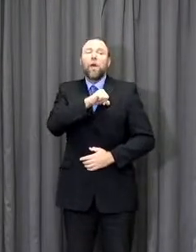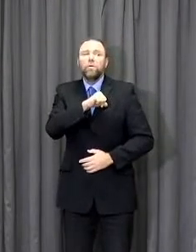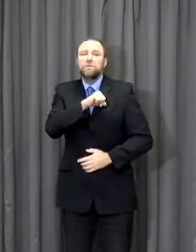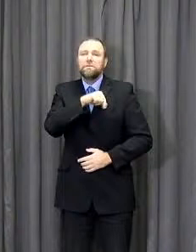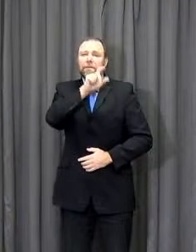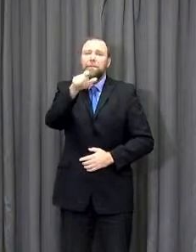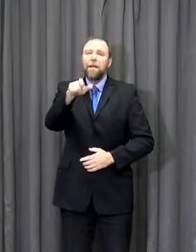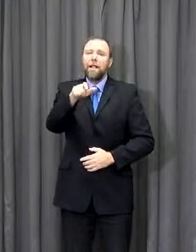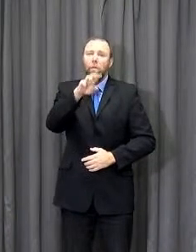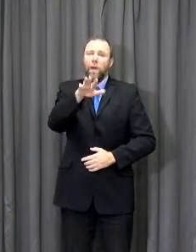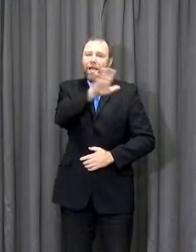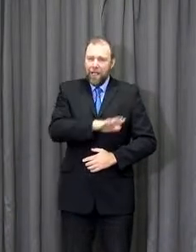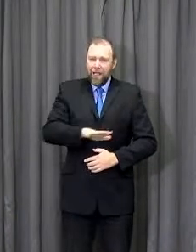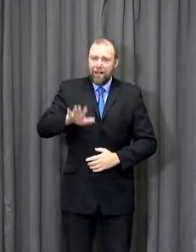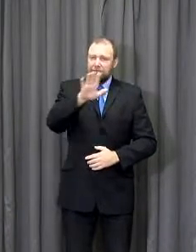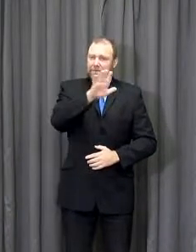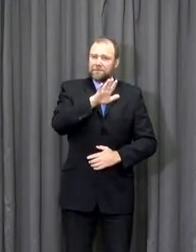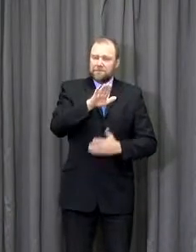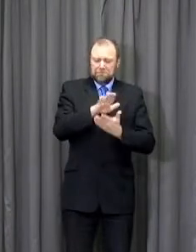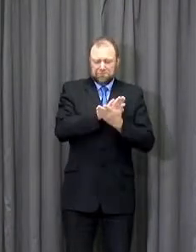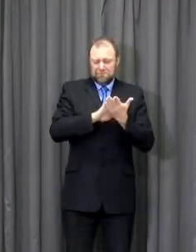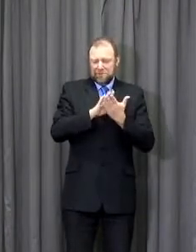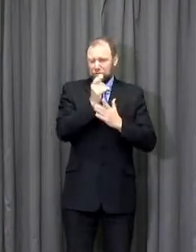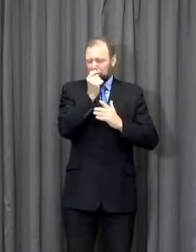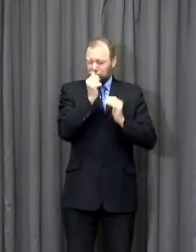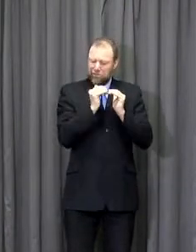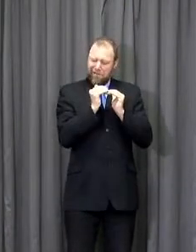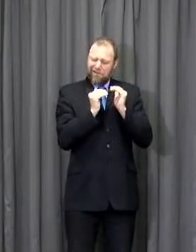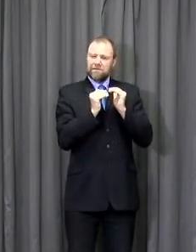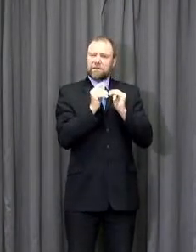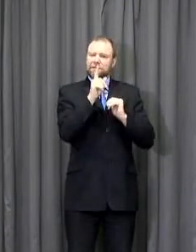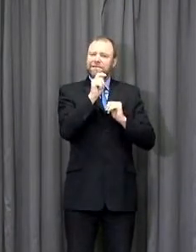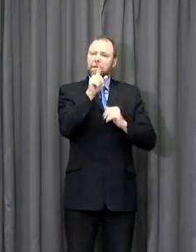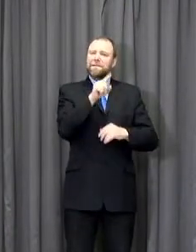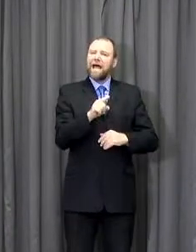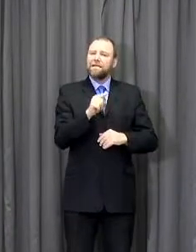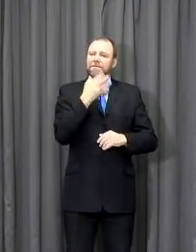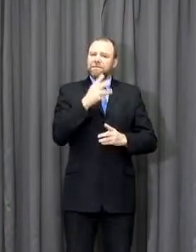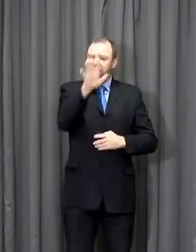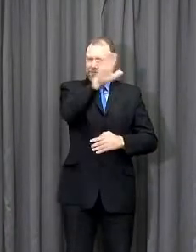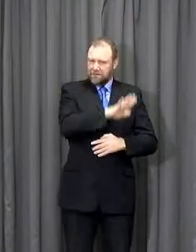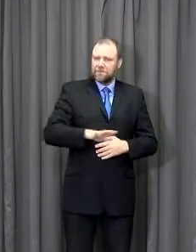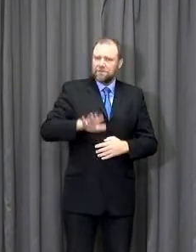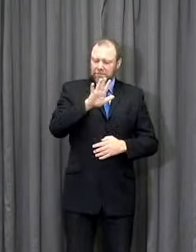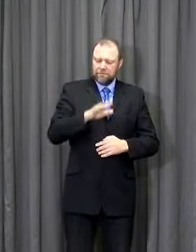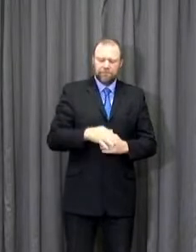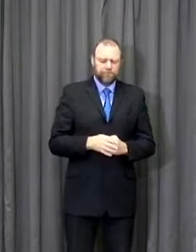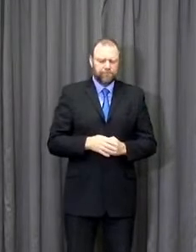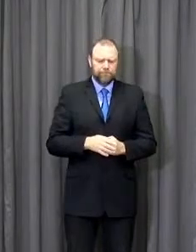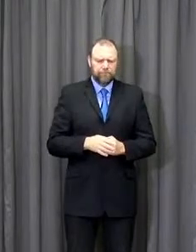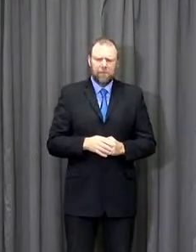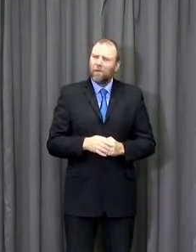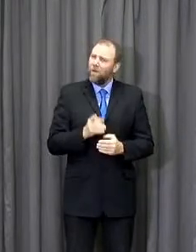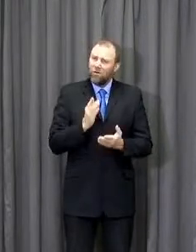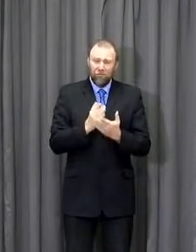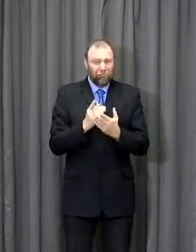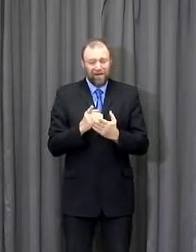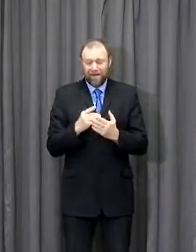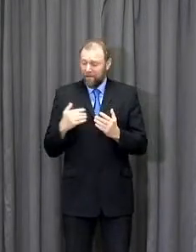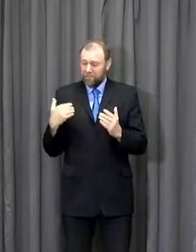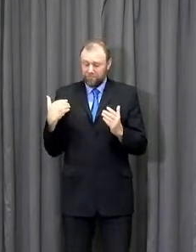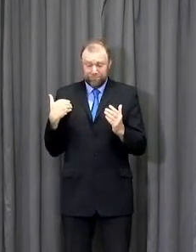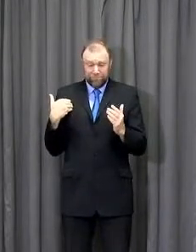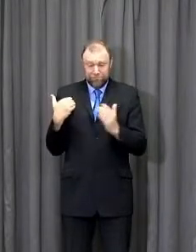here in Wales. That's a shade under 10% of our total population. And that's been done in a few short weeks. It's a